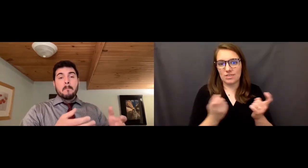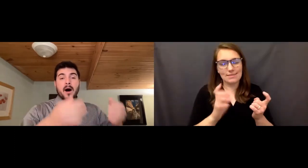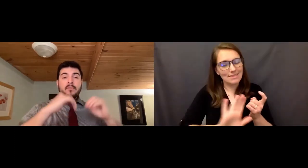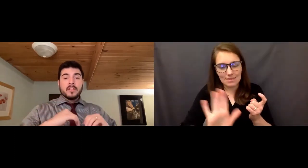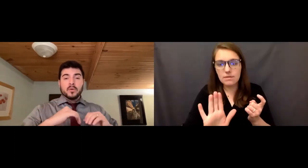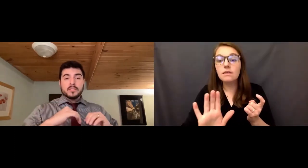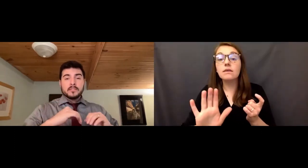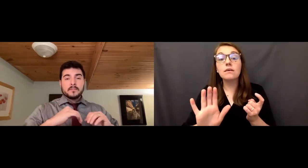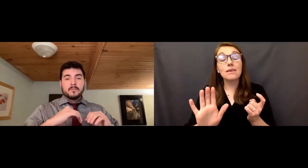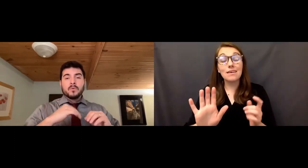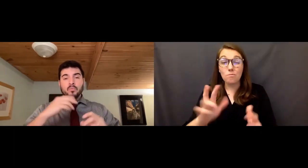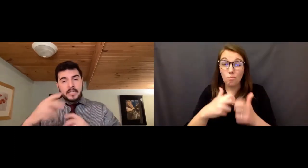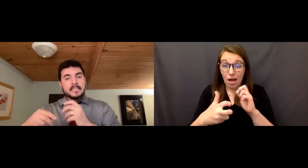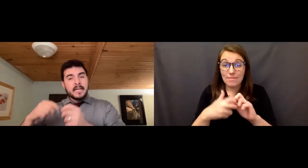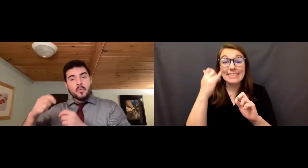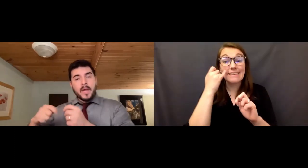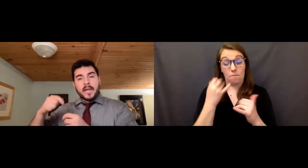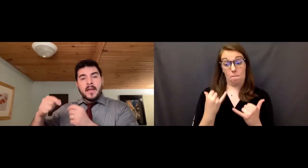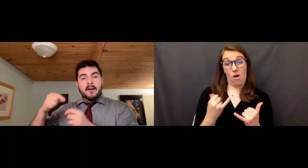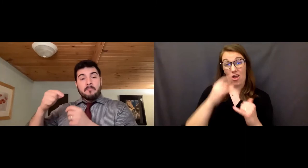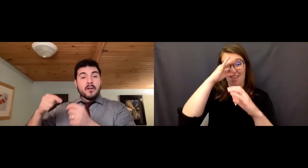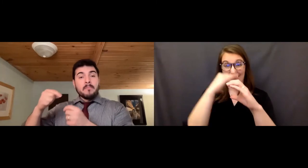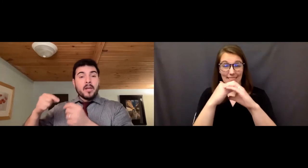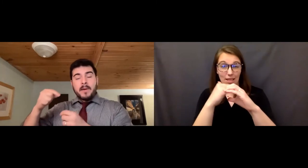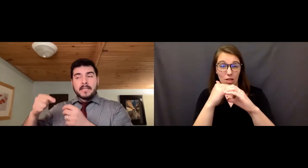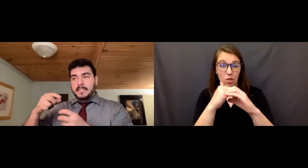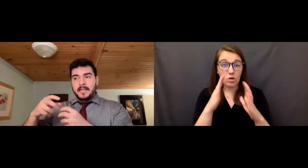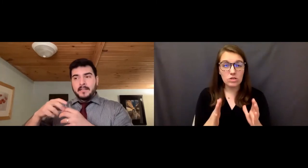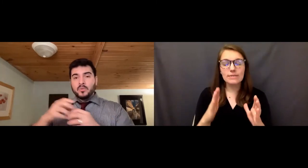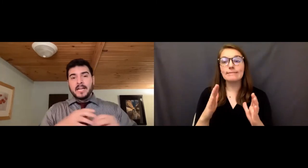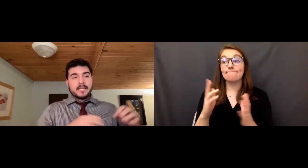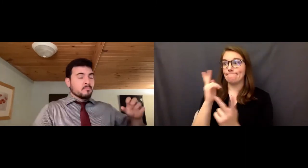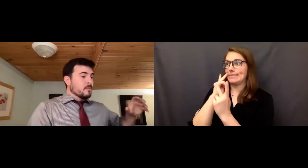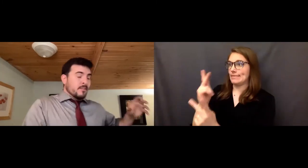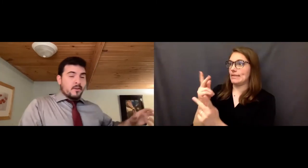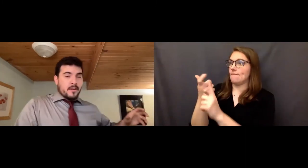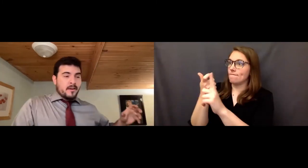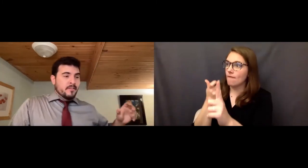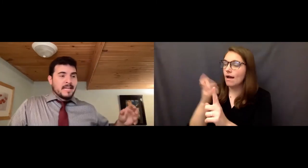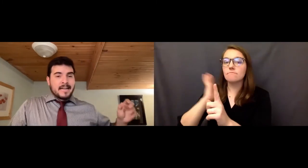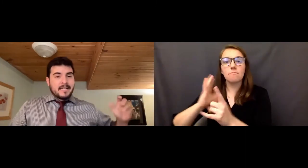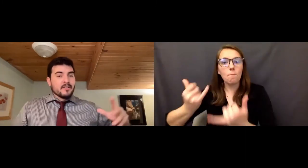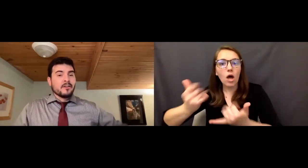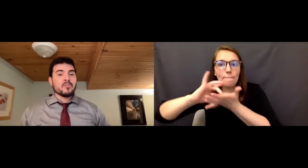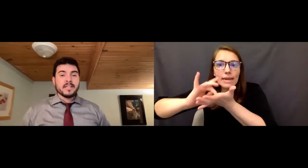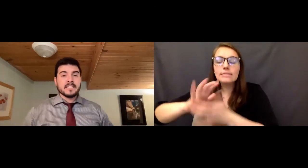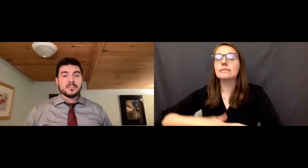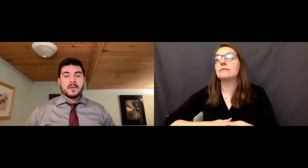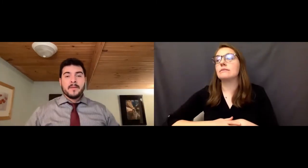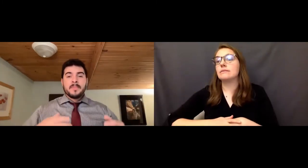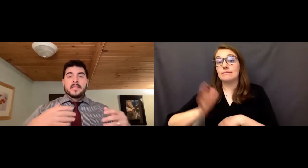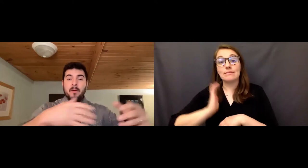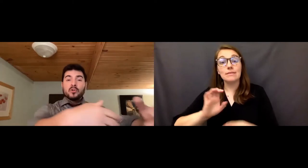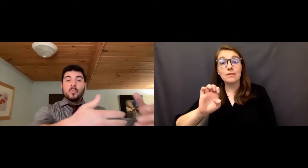when modern theologians, reasoning in the wake of modern biomedicine and the eugenics movement of the late 19th and early 20th